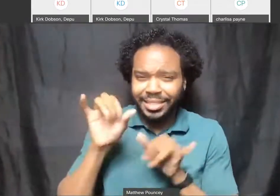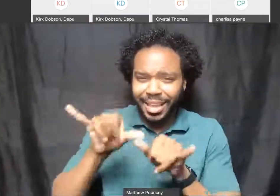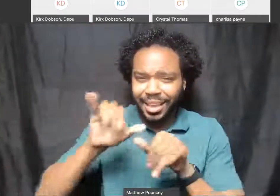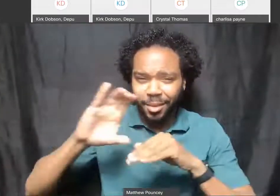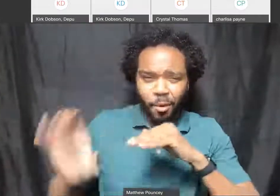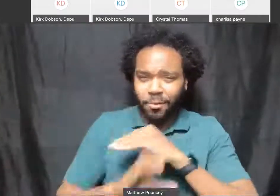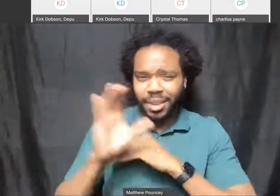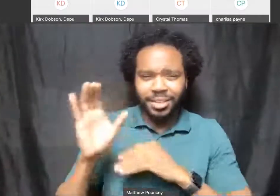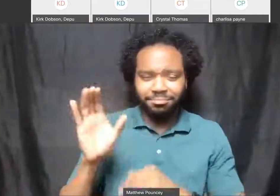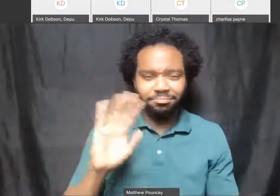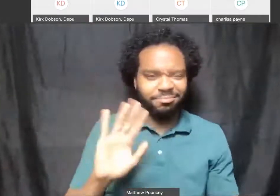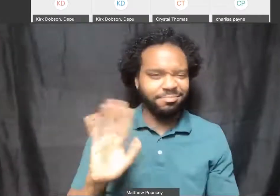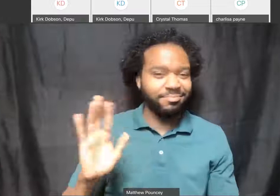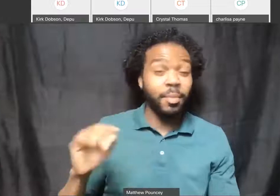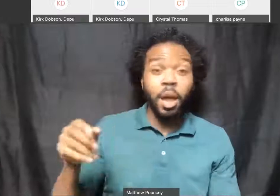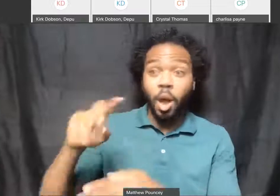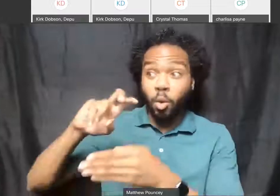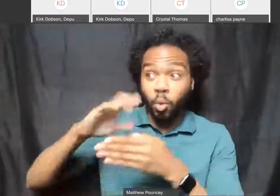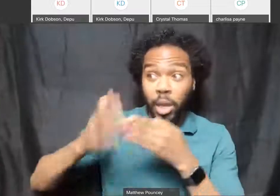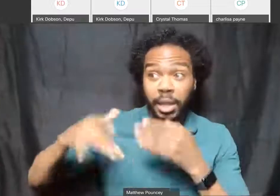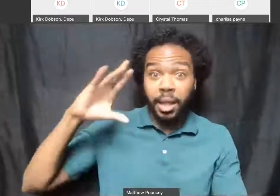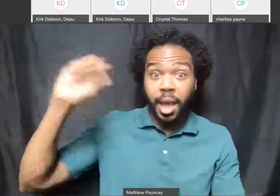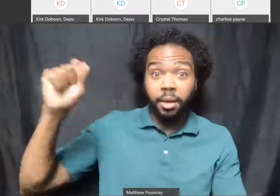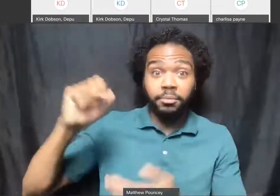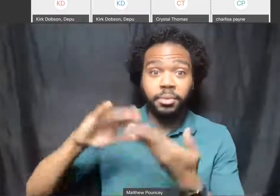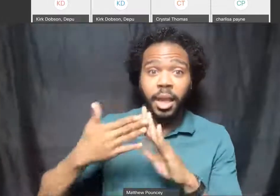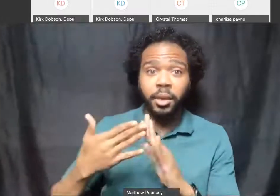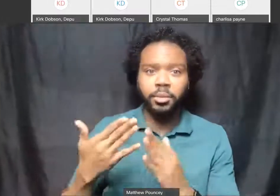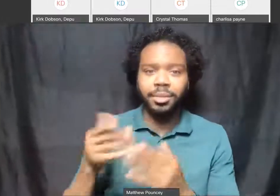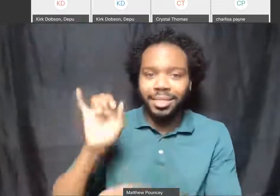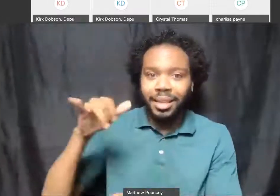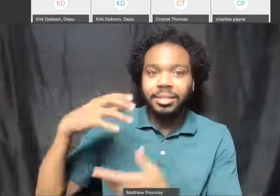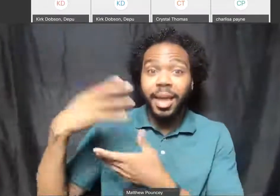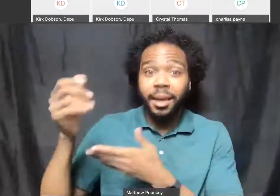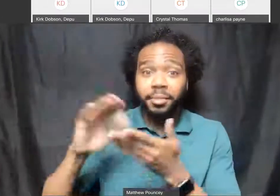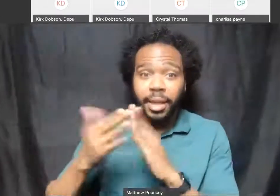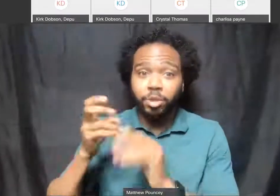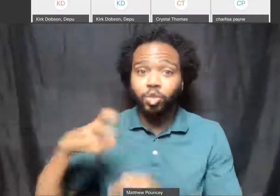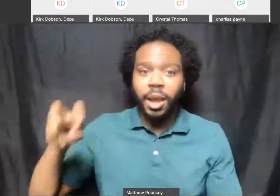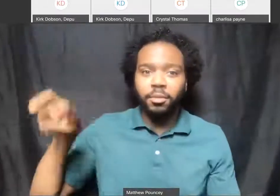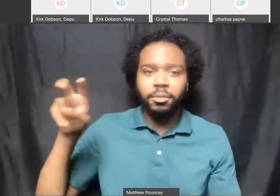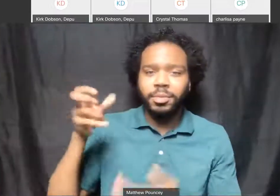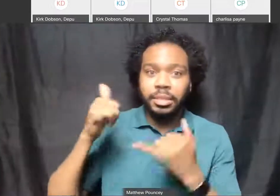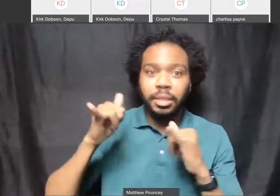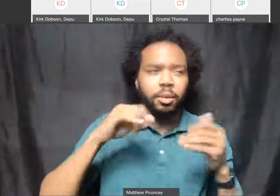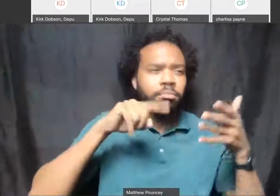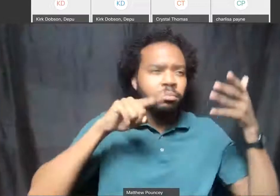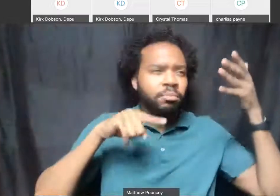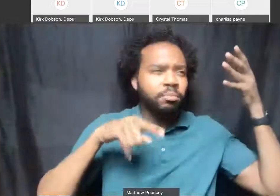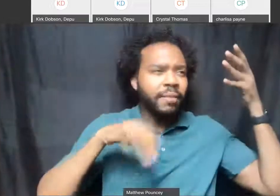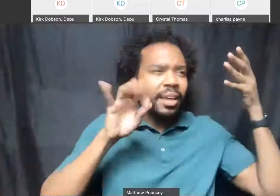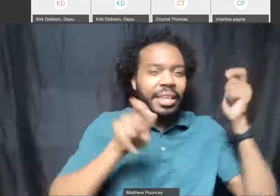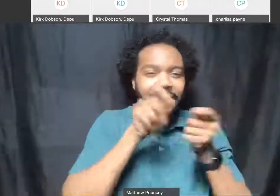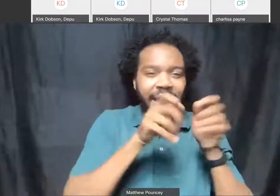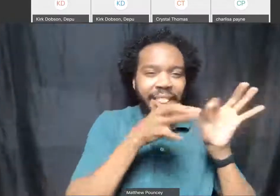weekend away would be out-of-town travel, which is still, I'm trying to find the exact language, but it is still